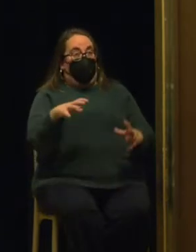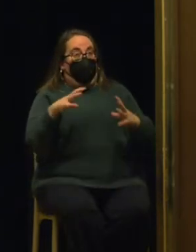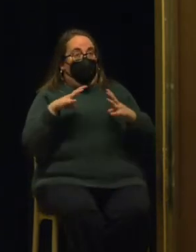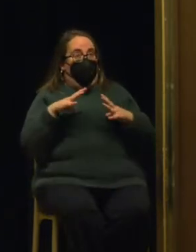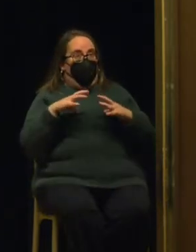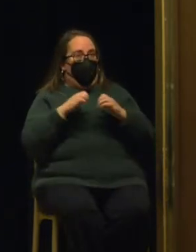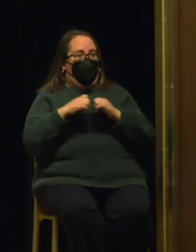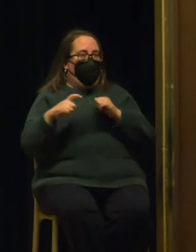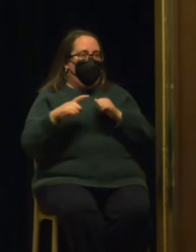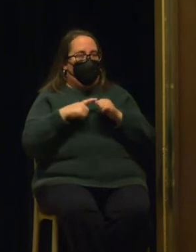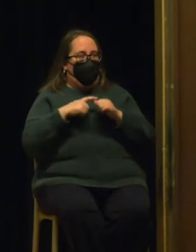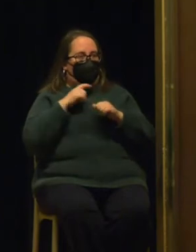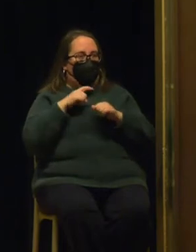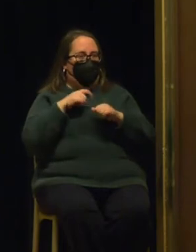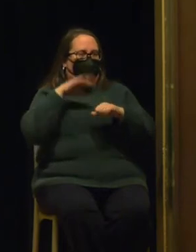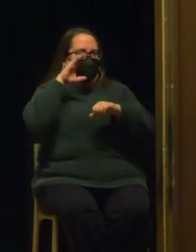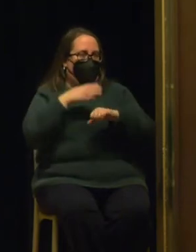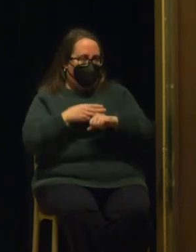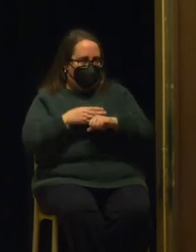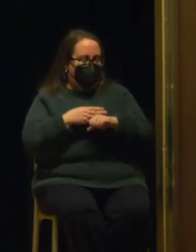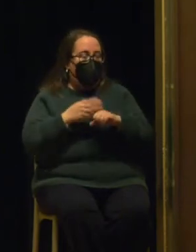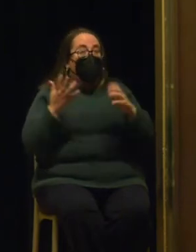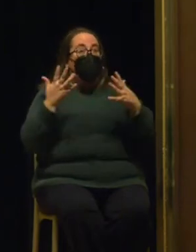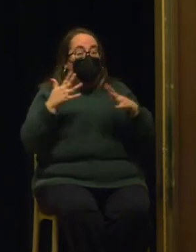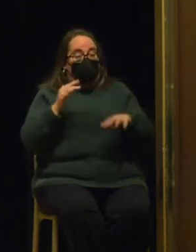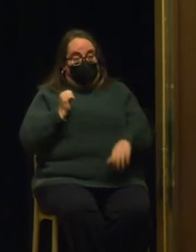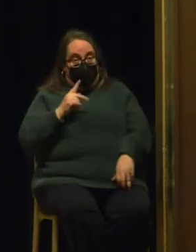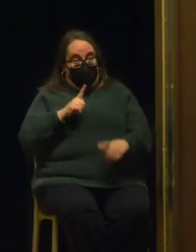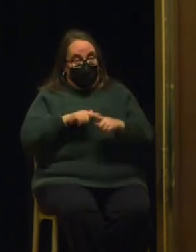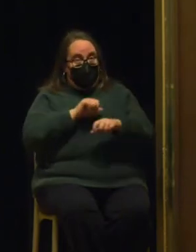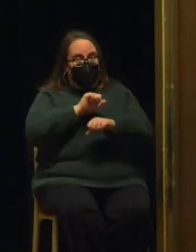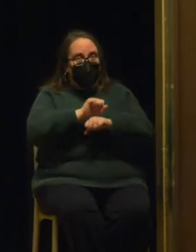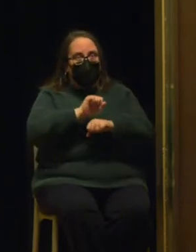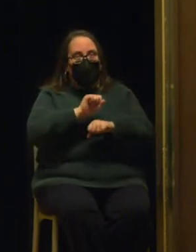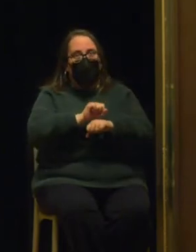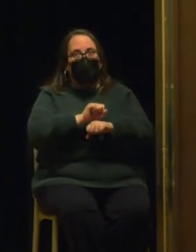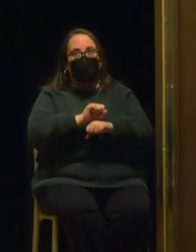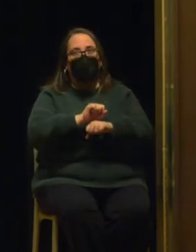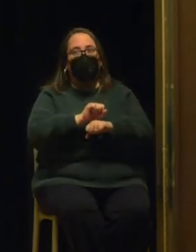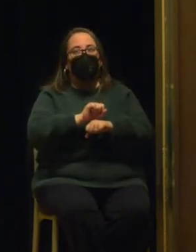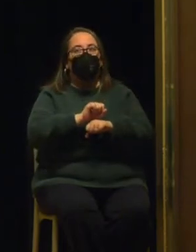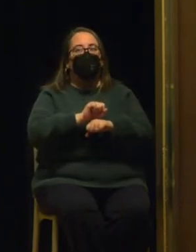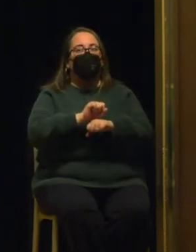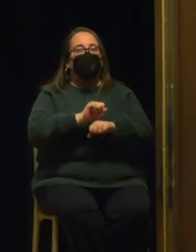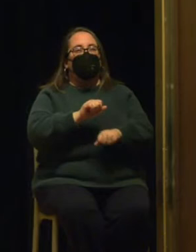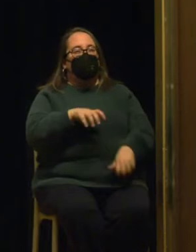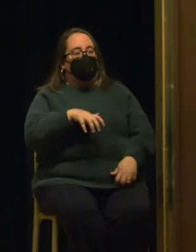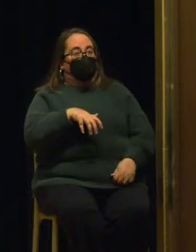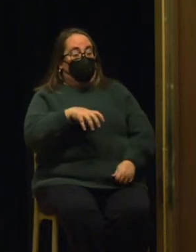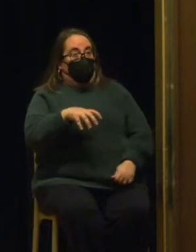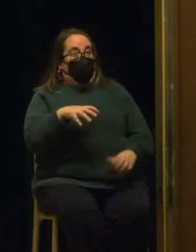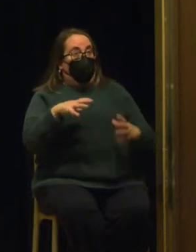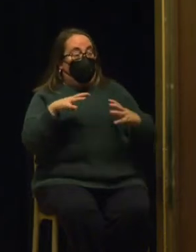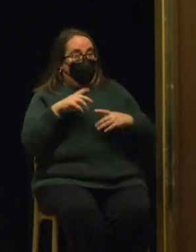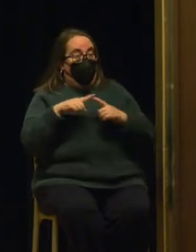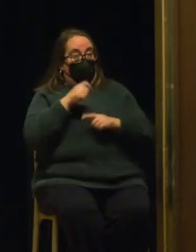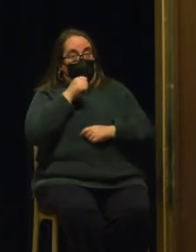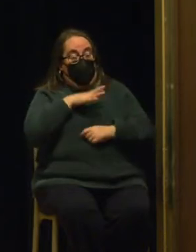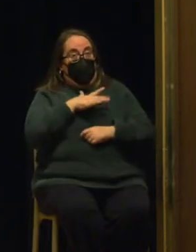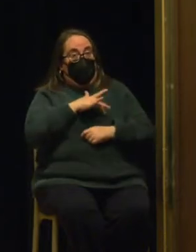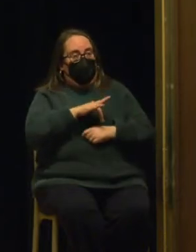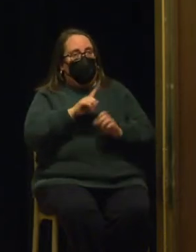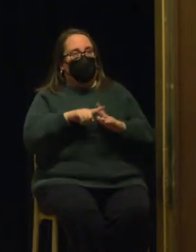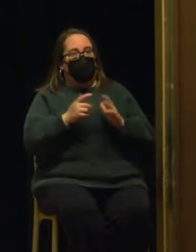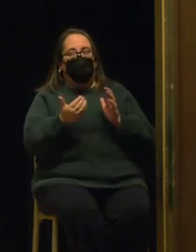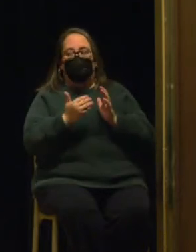my first child, my son. And I don't know how many of you have come back from maternity leave, but usually when women come back from maternity,